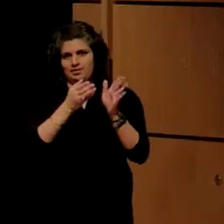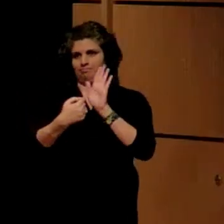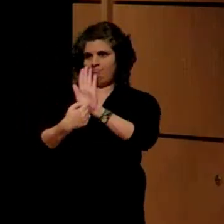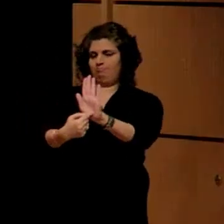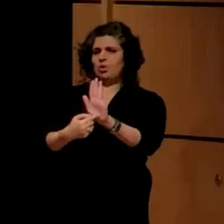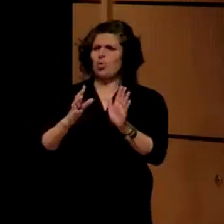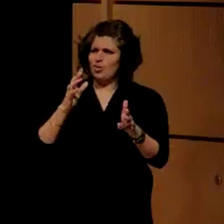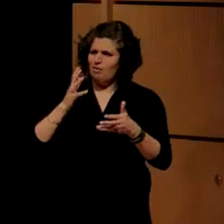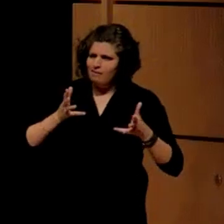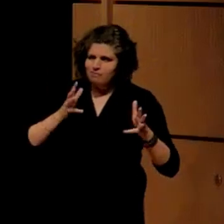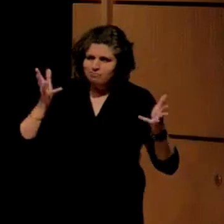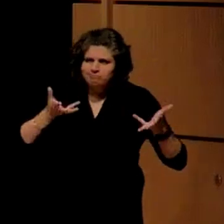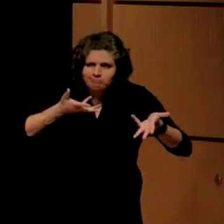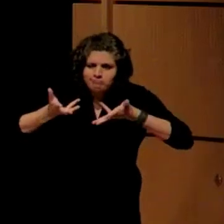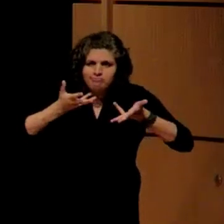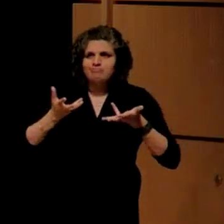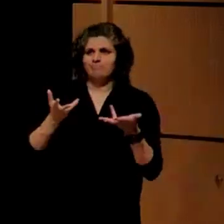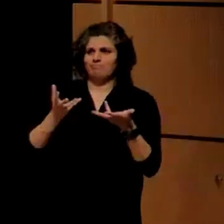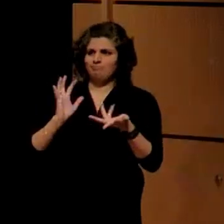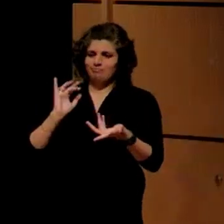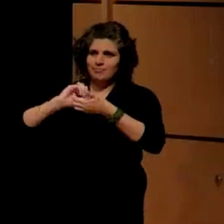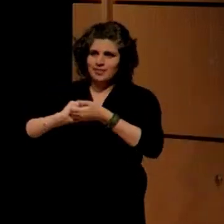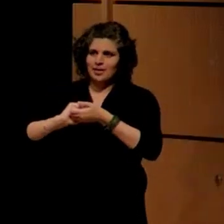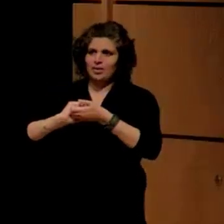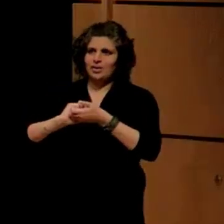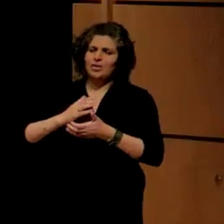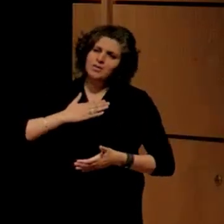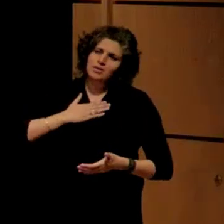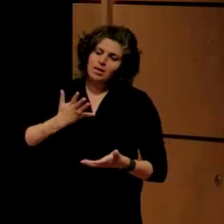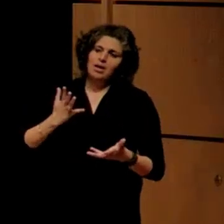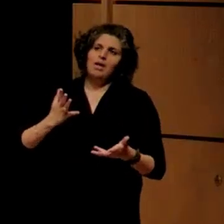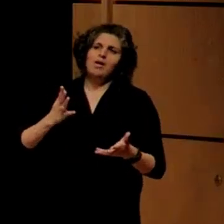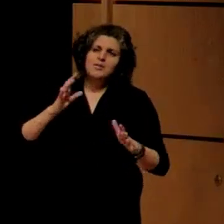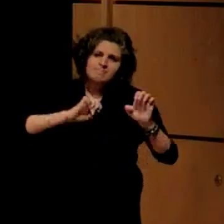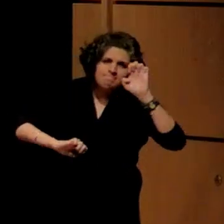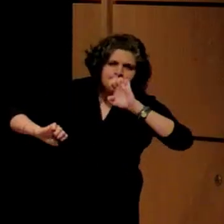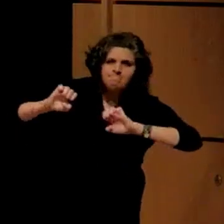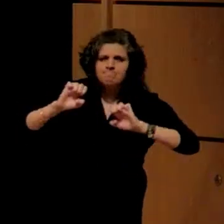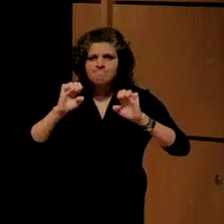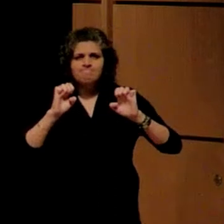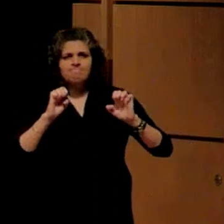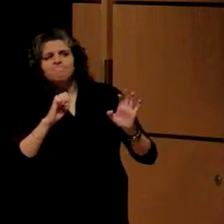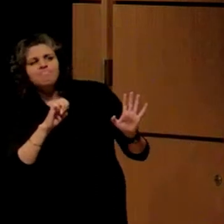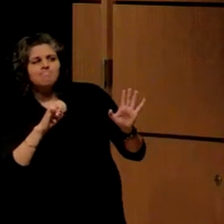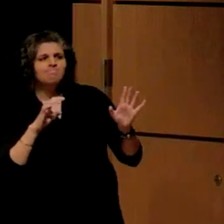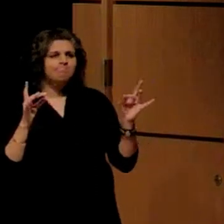to us, and we are approaching collaborative projects with a willingness to experiment and take risks.